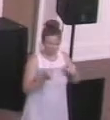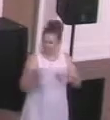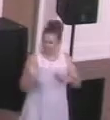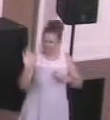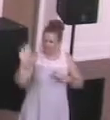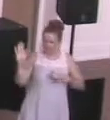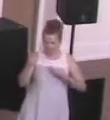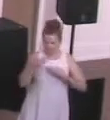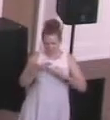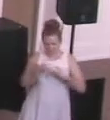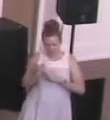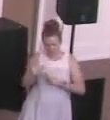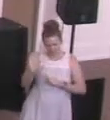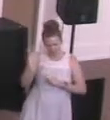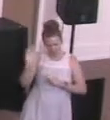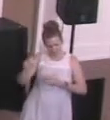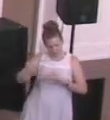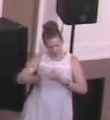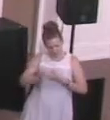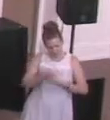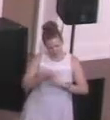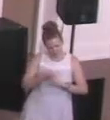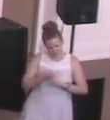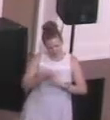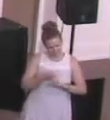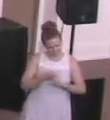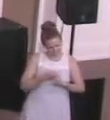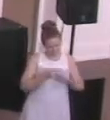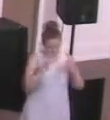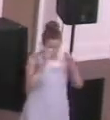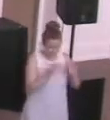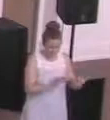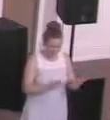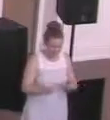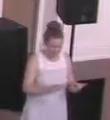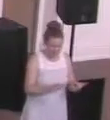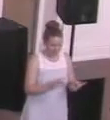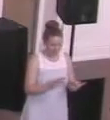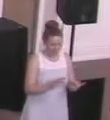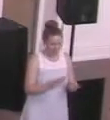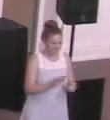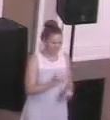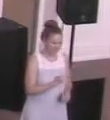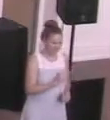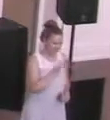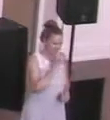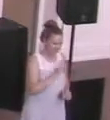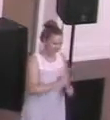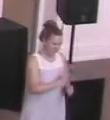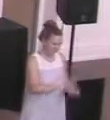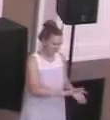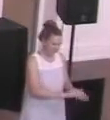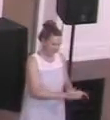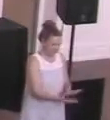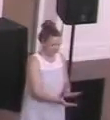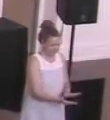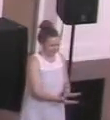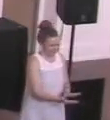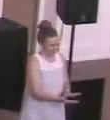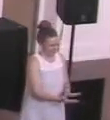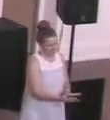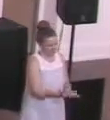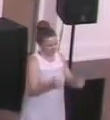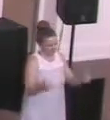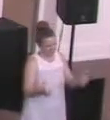two weeks ago, taught her piano. Next thing you know, she's with Jesus. 7-year-old girl by accident, an